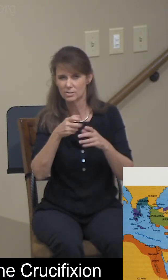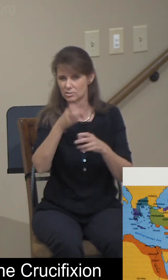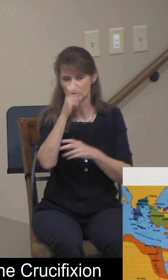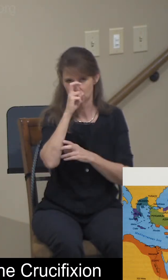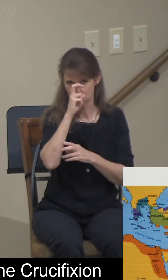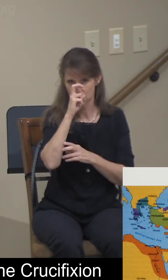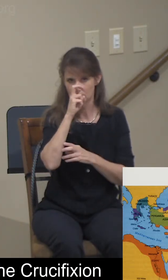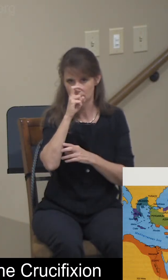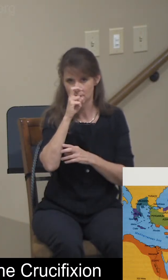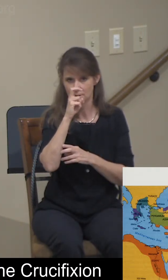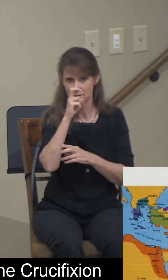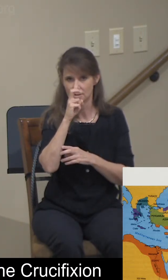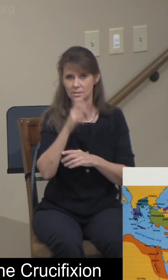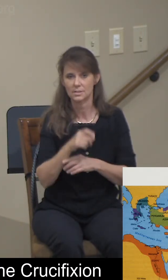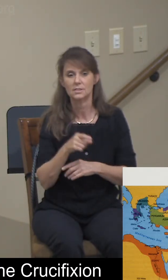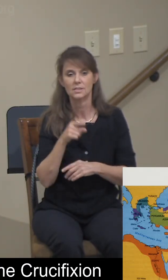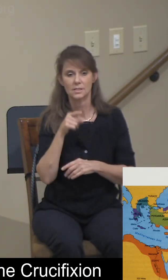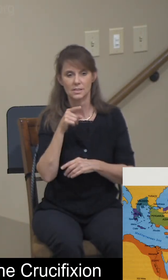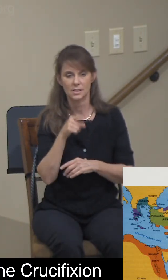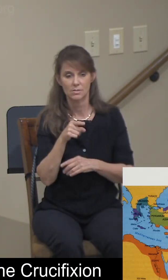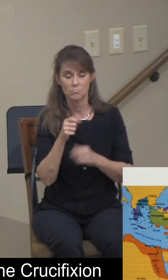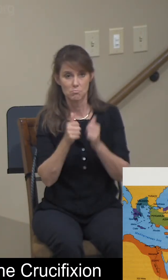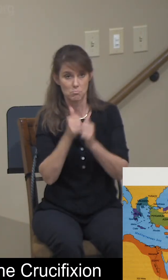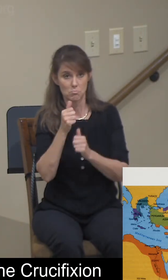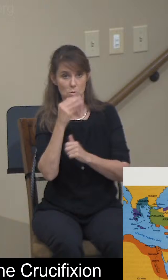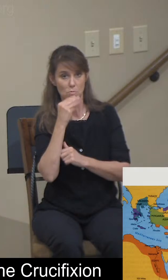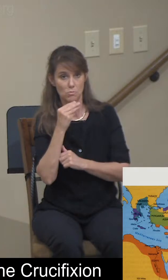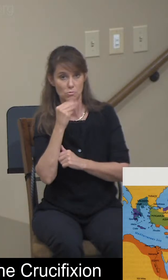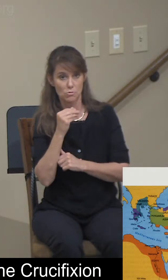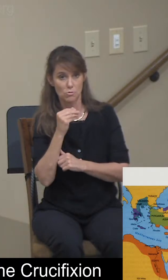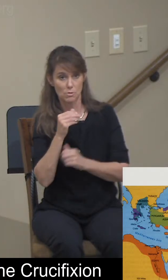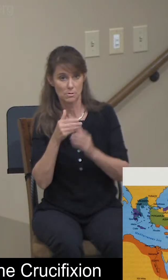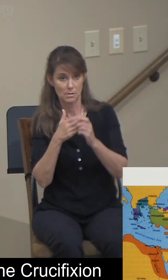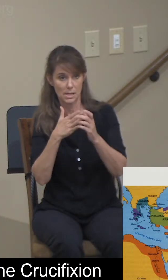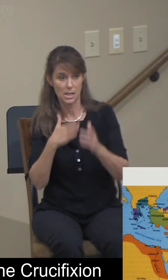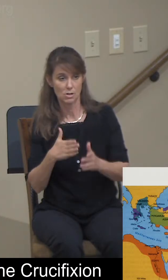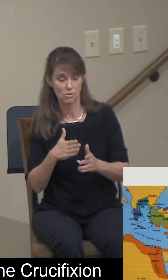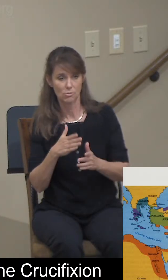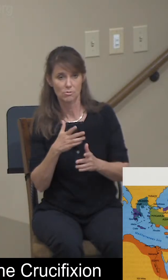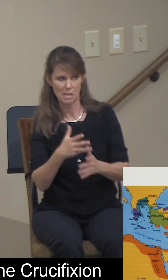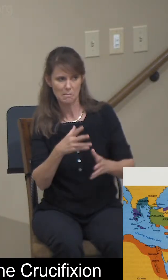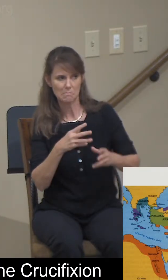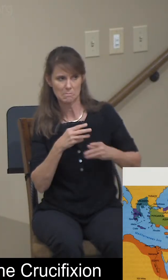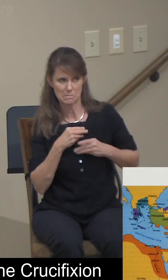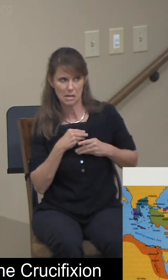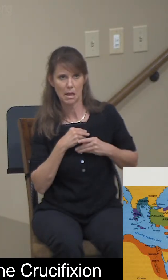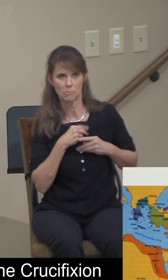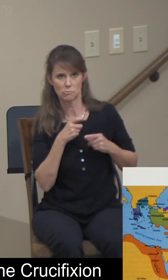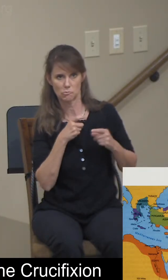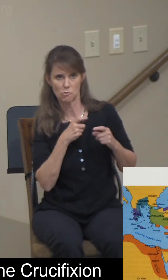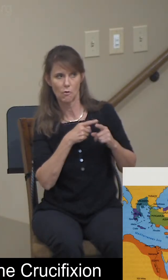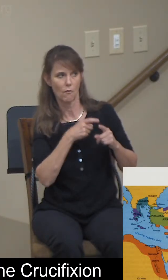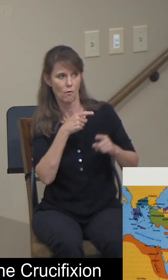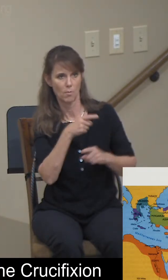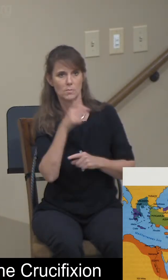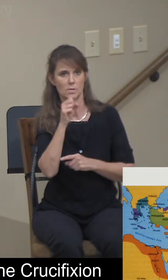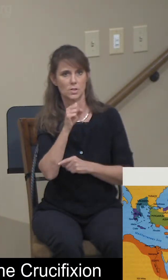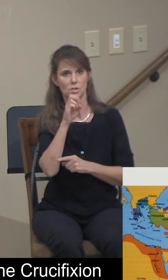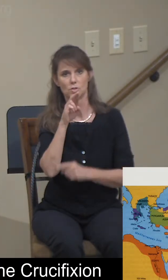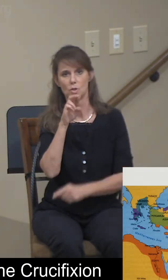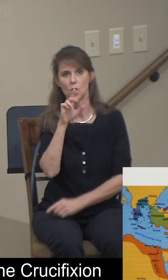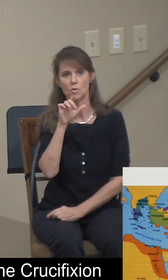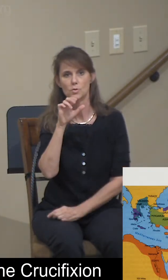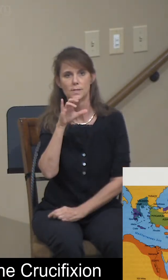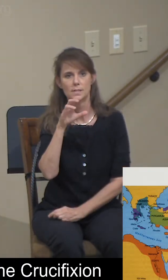expect, because most of the Jewish leadership had sided with the Seleucids in the battle in which he